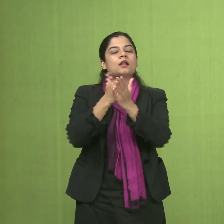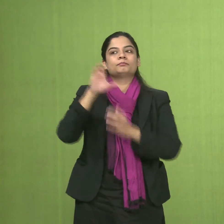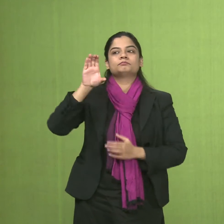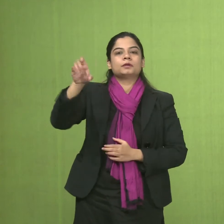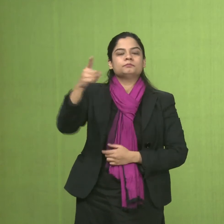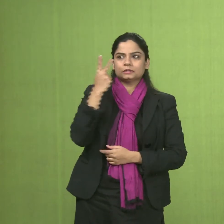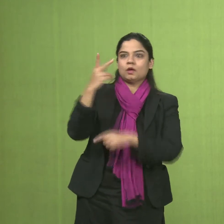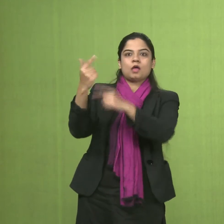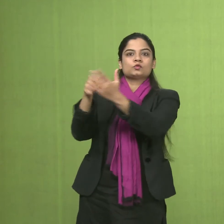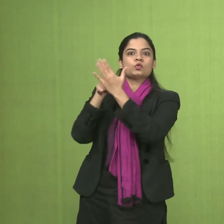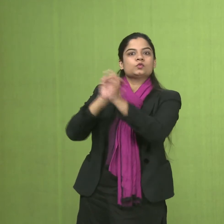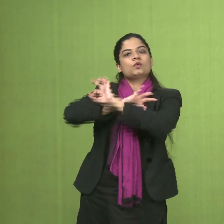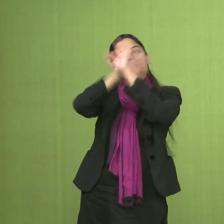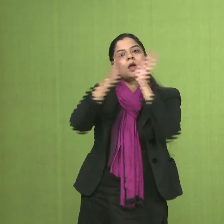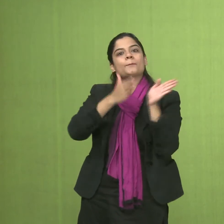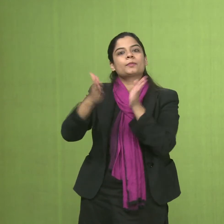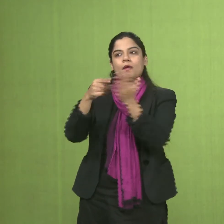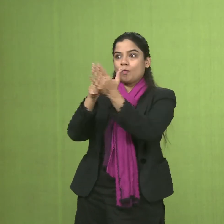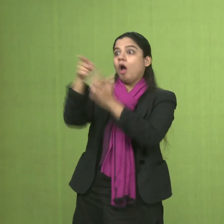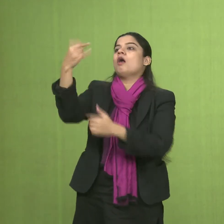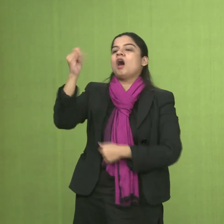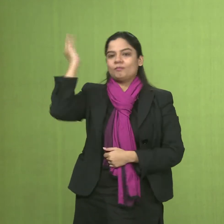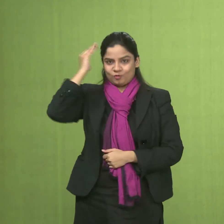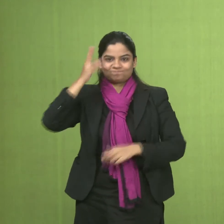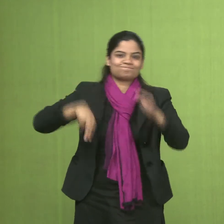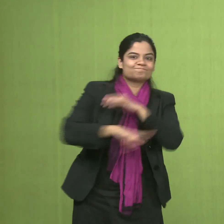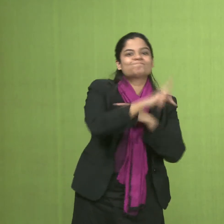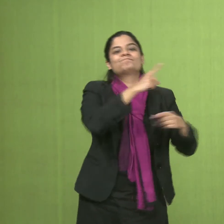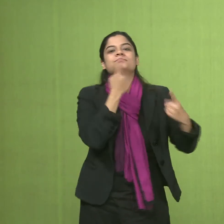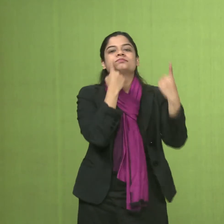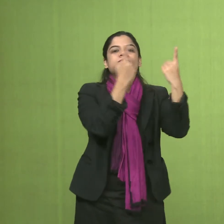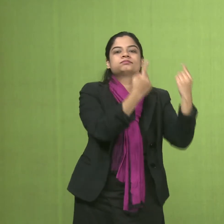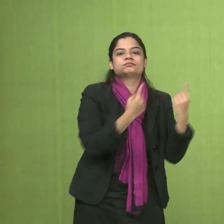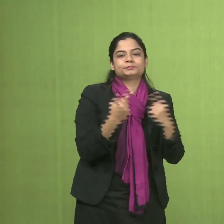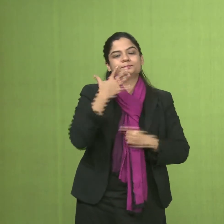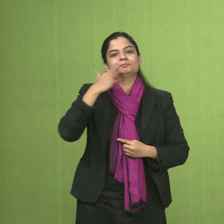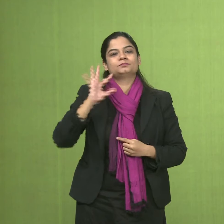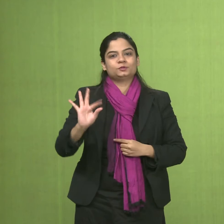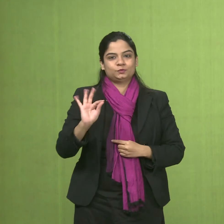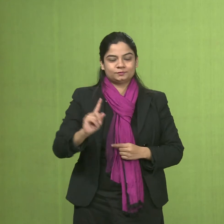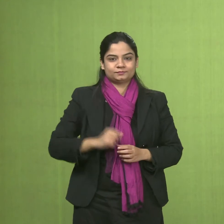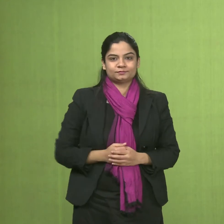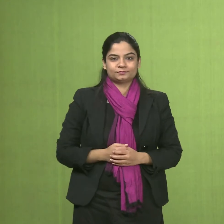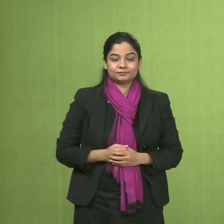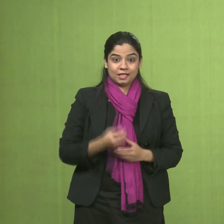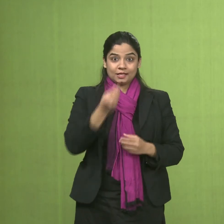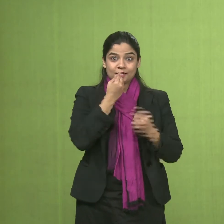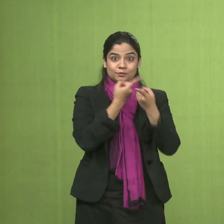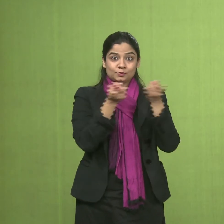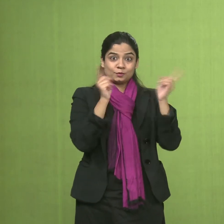fix it. So an MCB can help in understanding why the fuse has gone and which fuse needs to be fixed. In